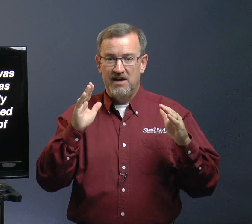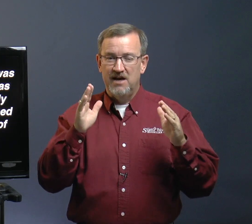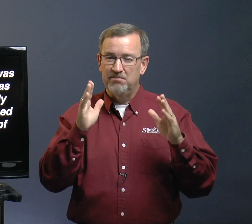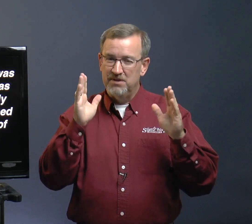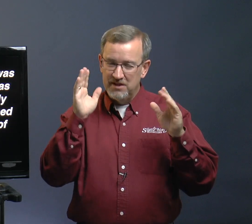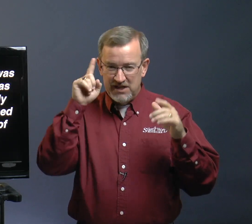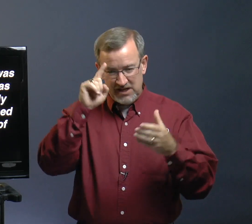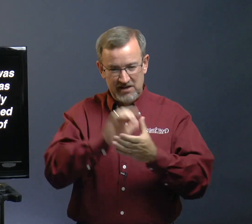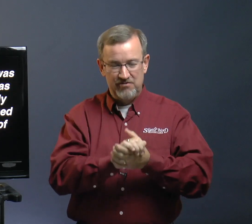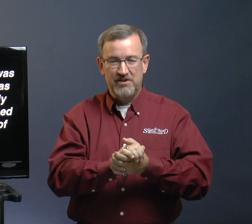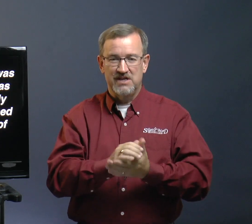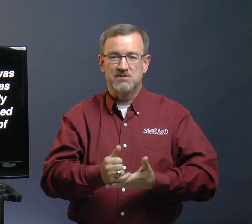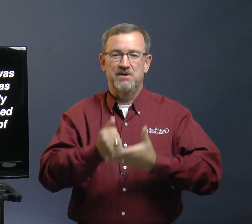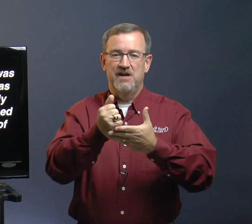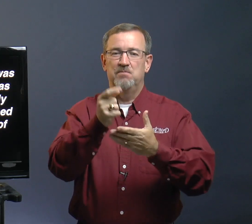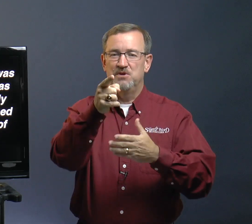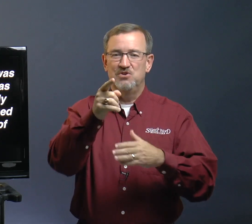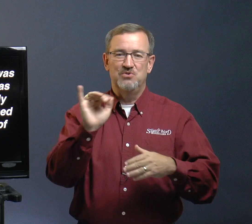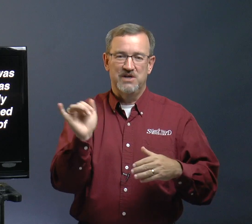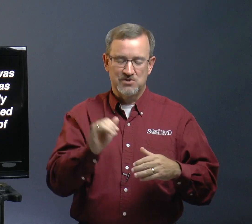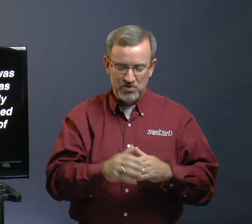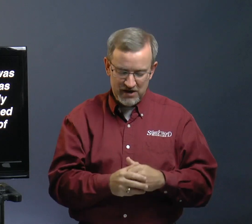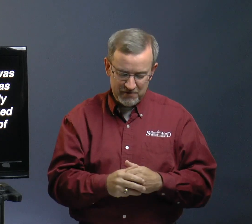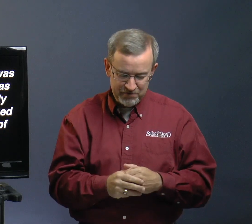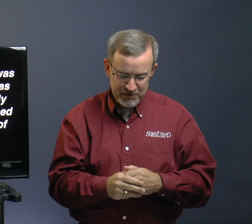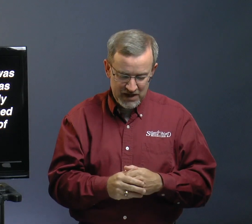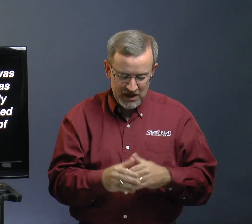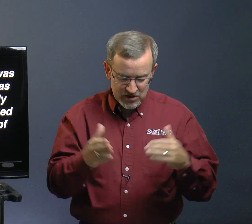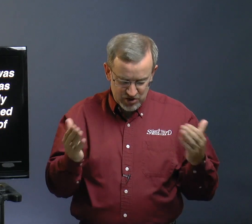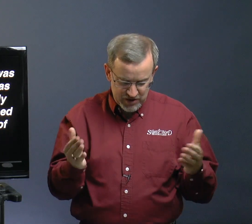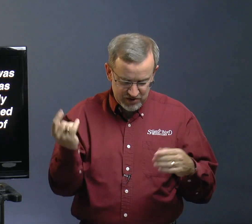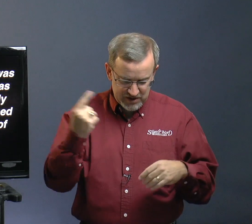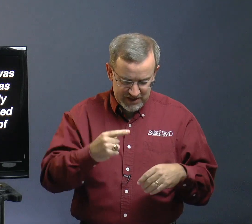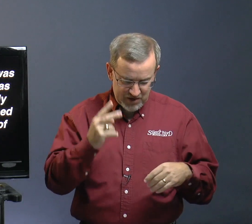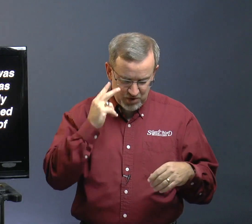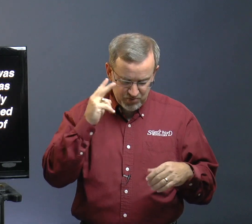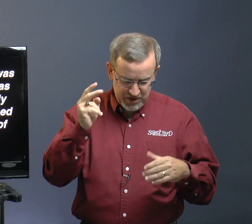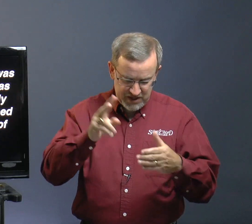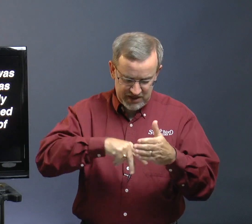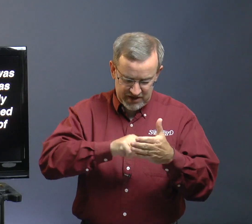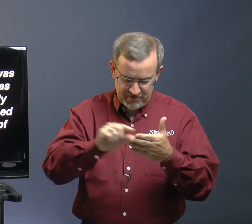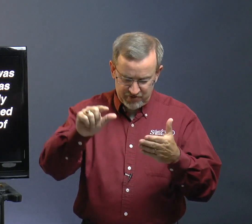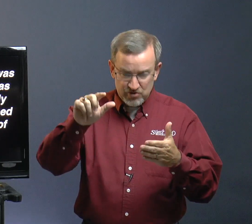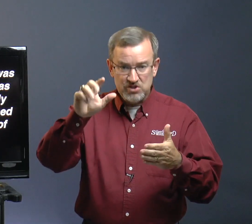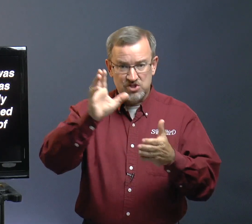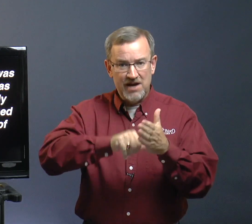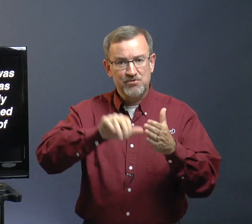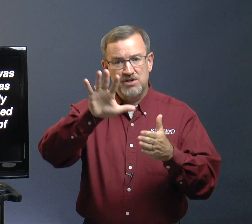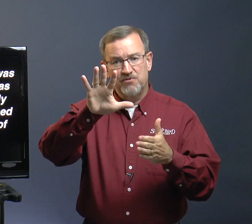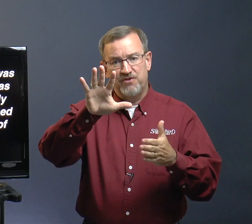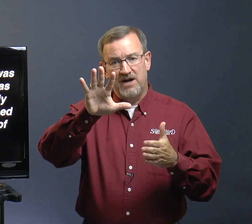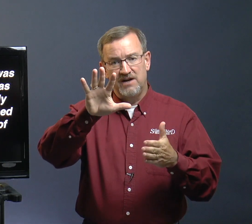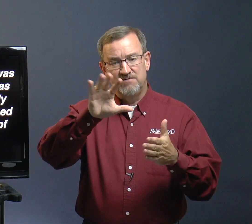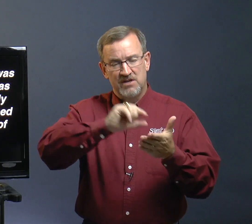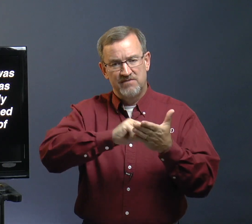I believe it's been helping you as well. So here today we read in chapter number 5,